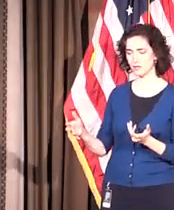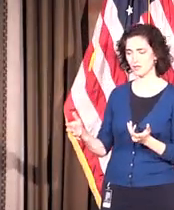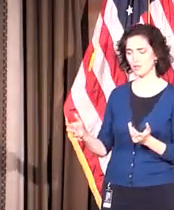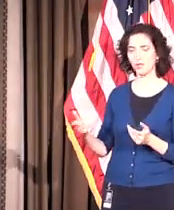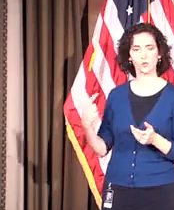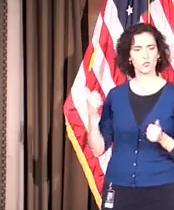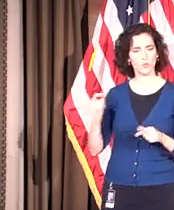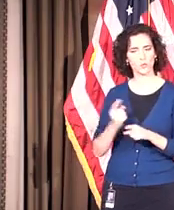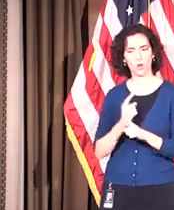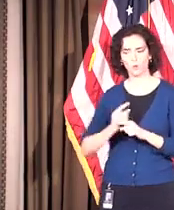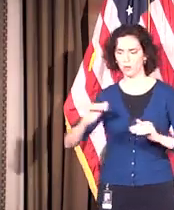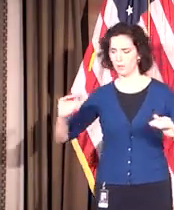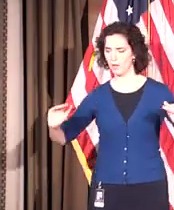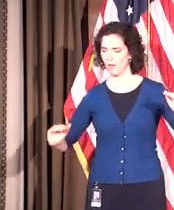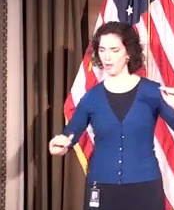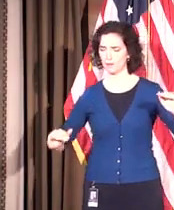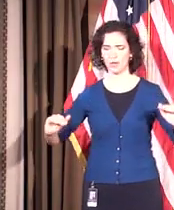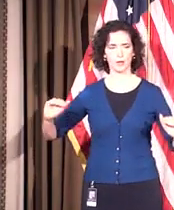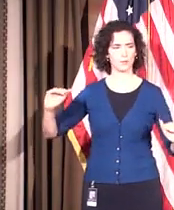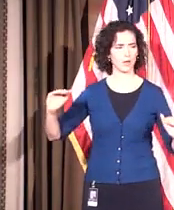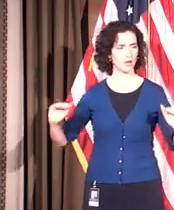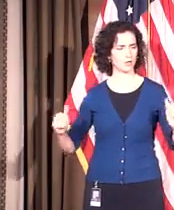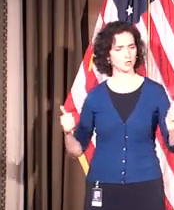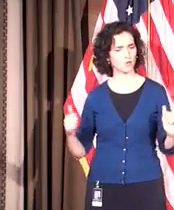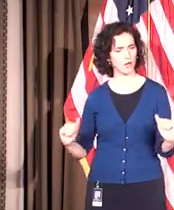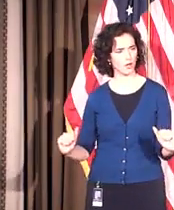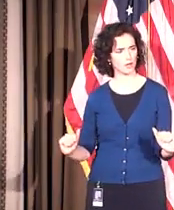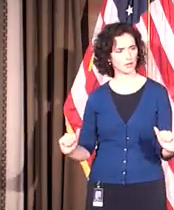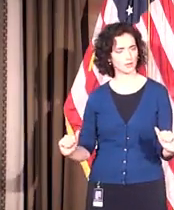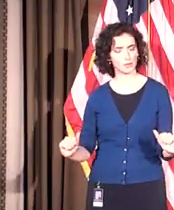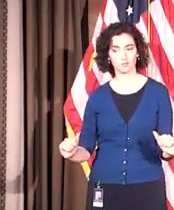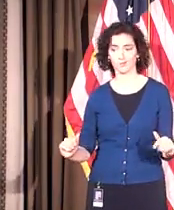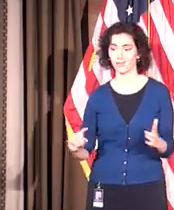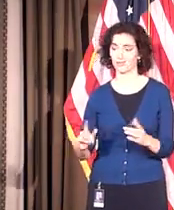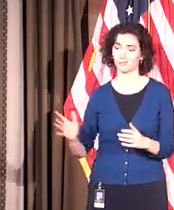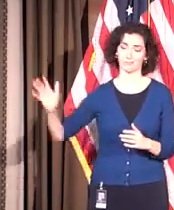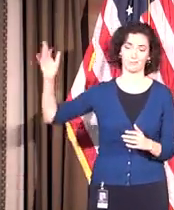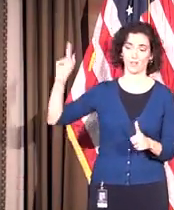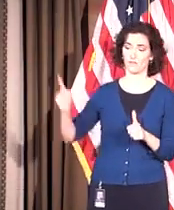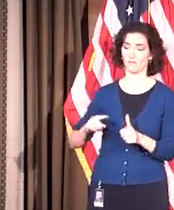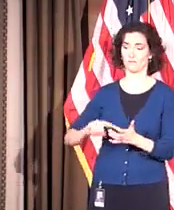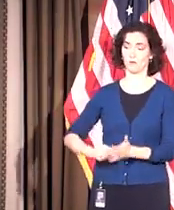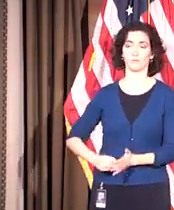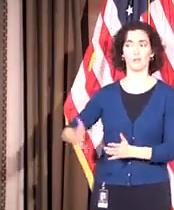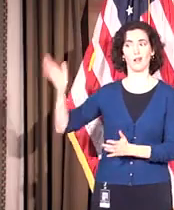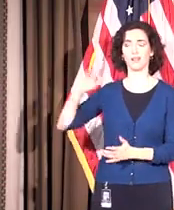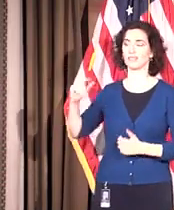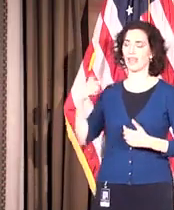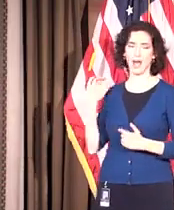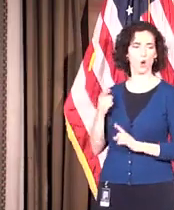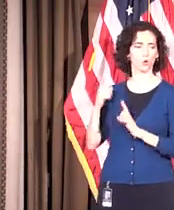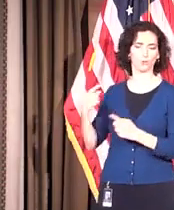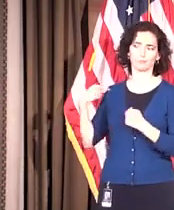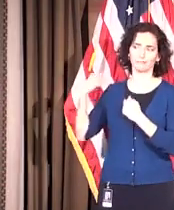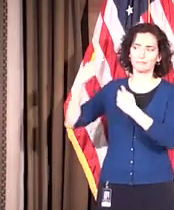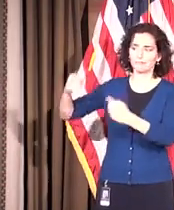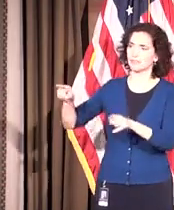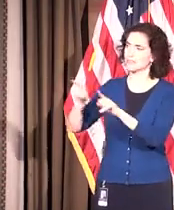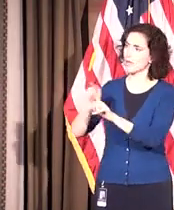the right balance. And that's what's, we've been trying to do from the very beginning. And reasonable people